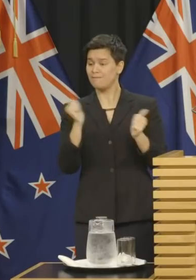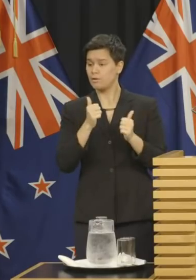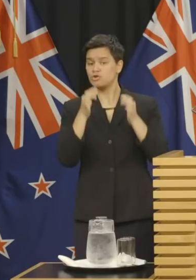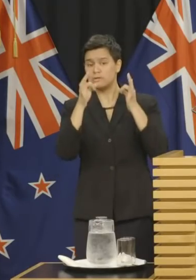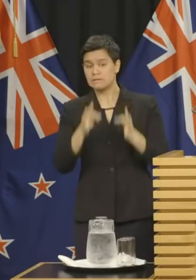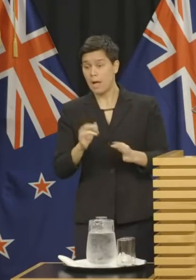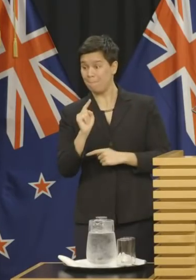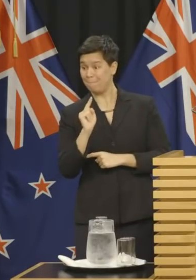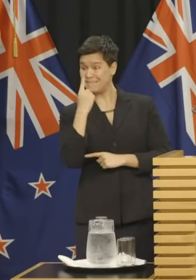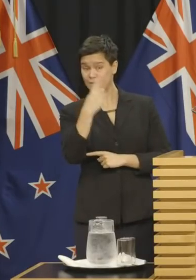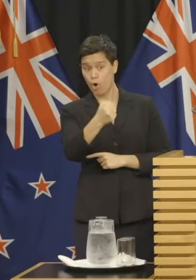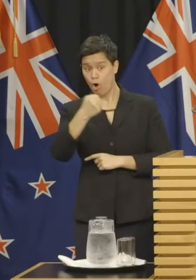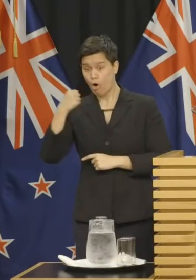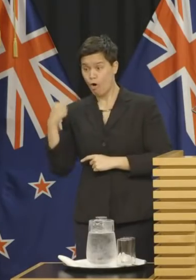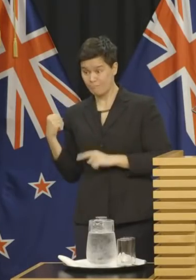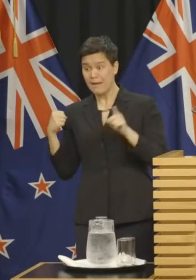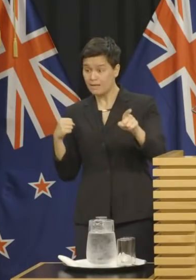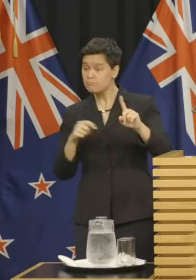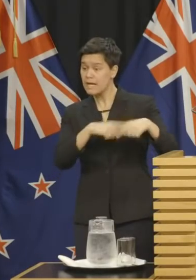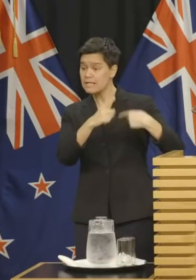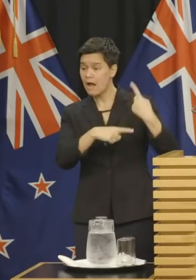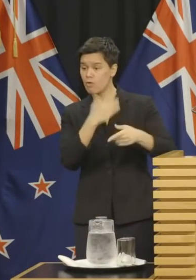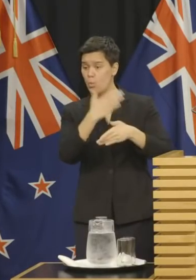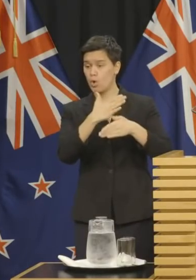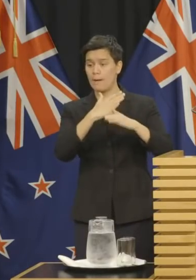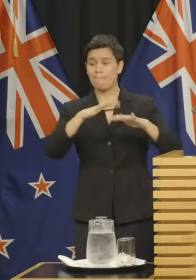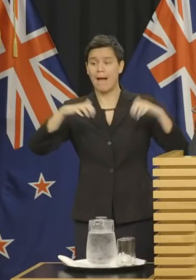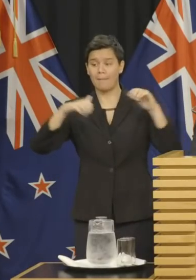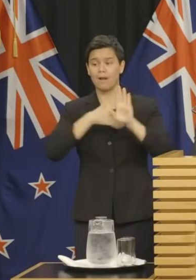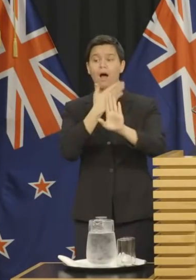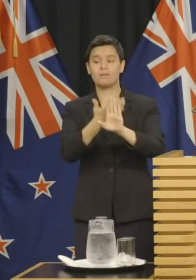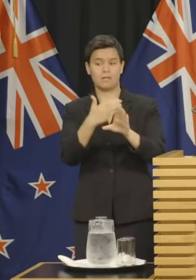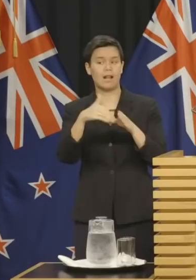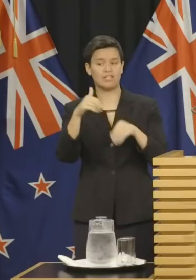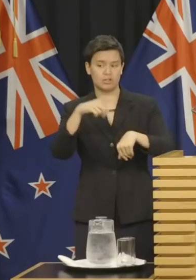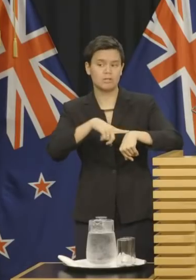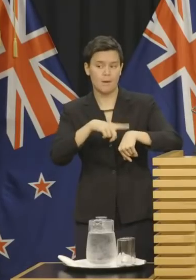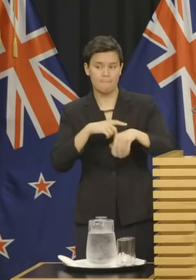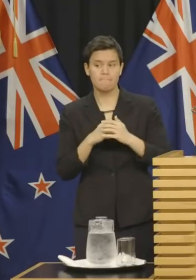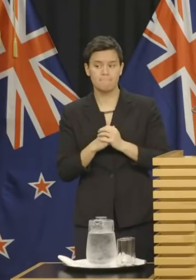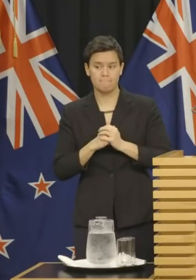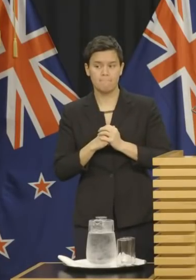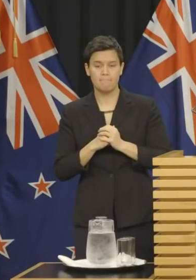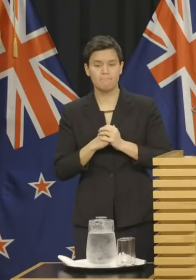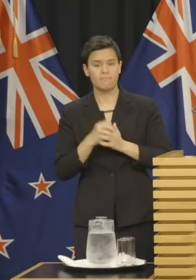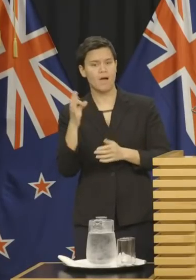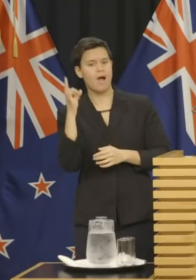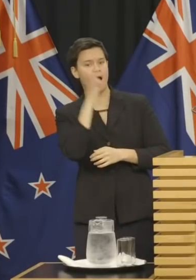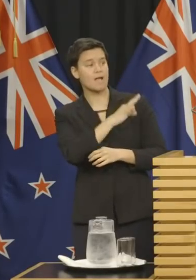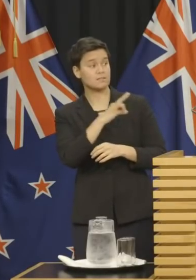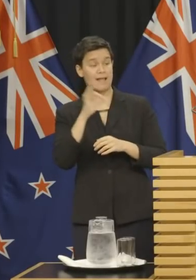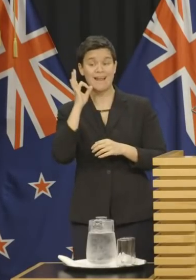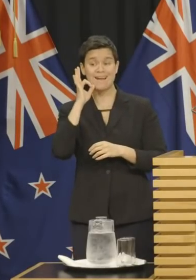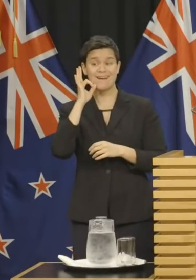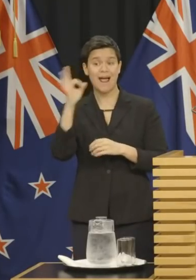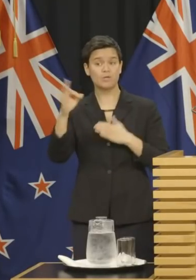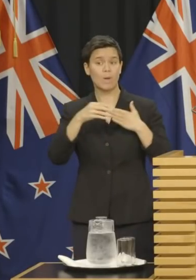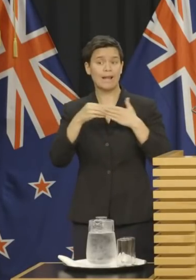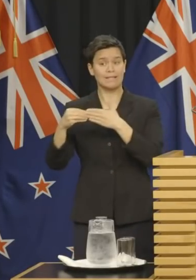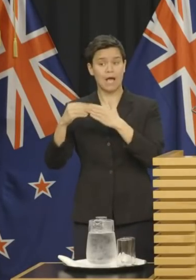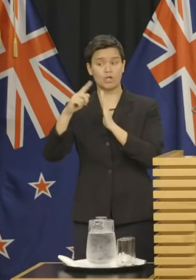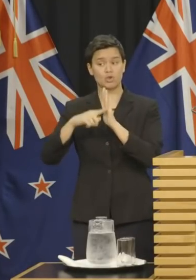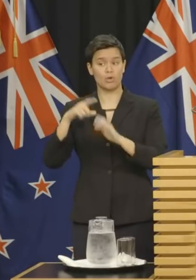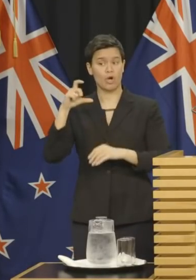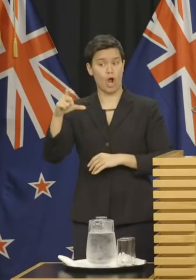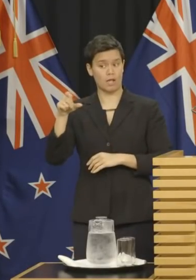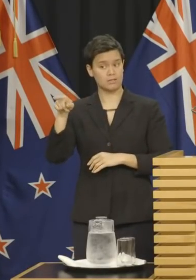in him as a minister. I'll come back to you, Tova. Thanks, Prime Minister. What do you make of Judith Collins' handling of this, and do you think that there